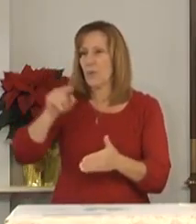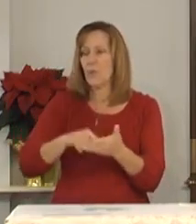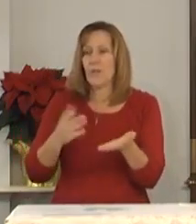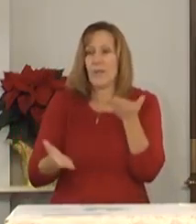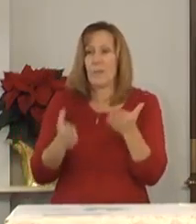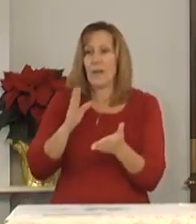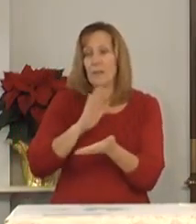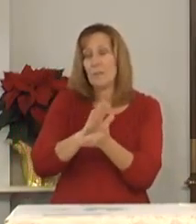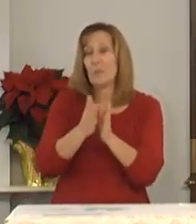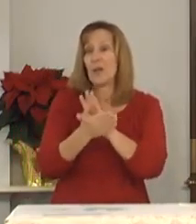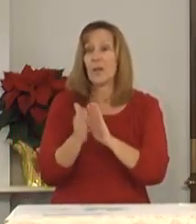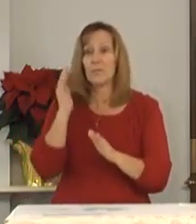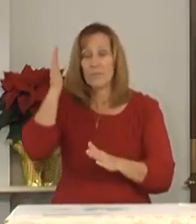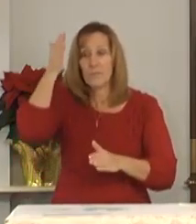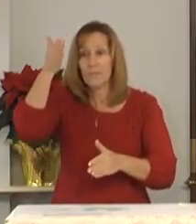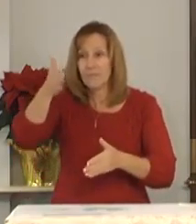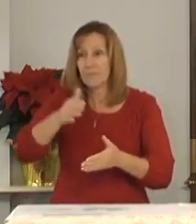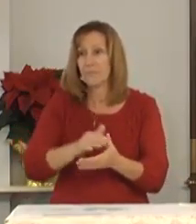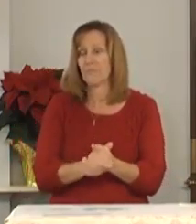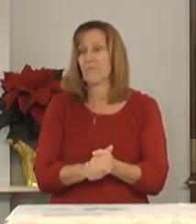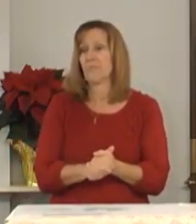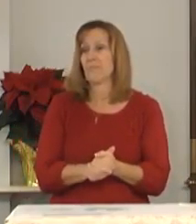they might become.